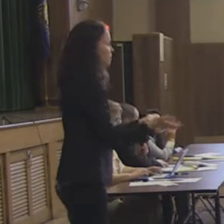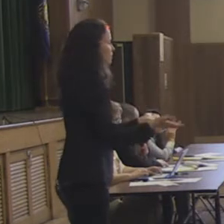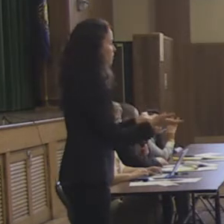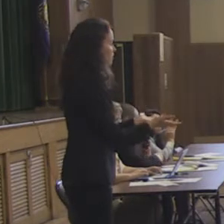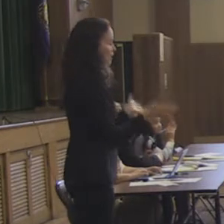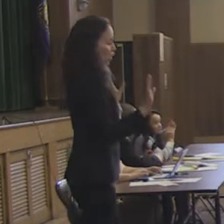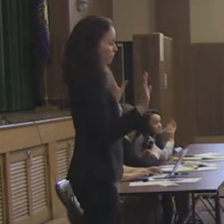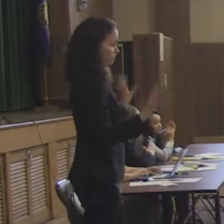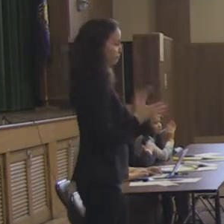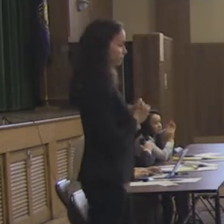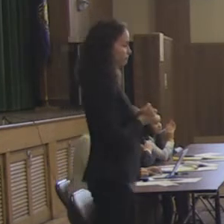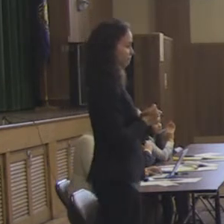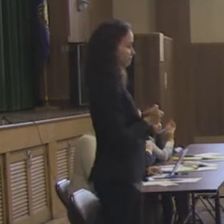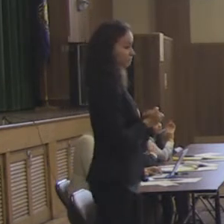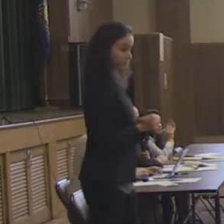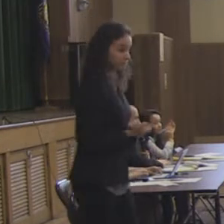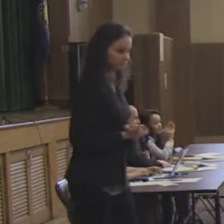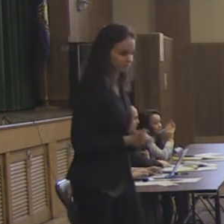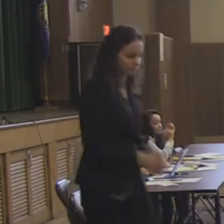Thank you.